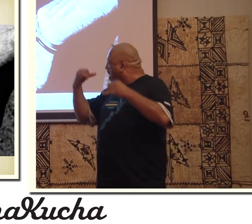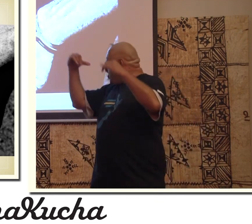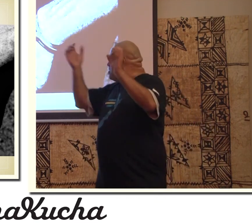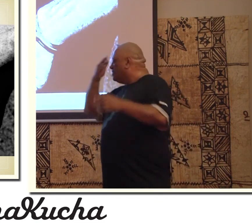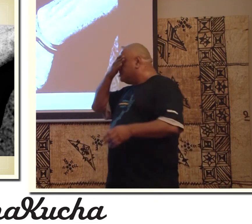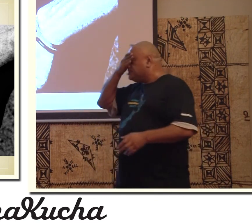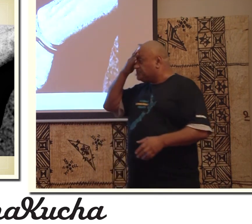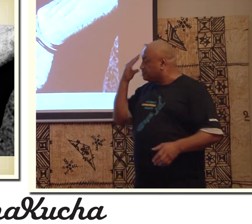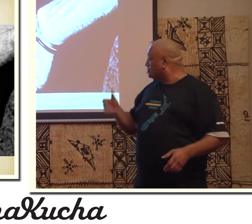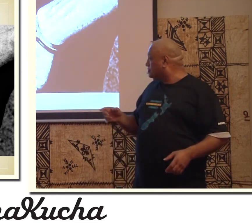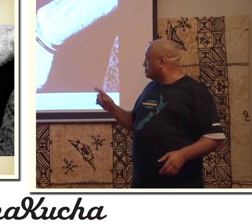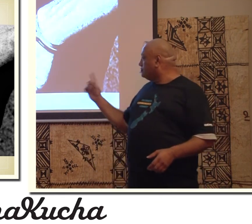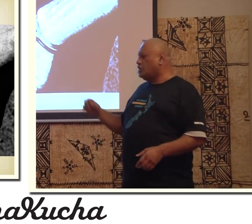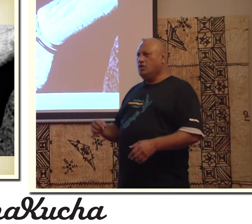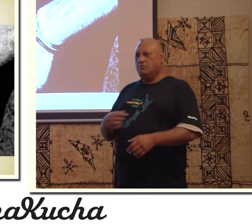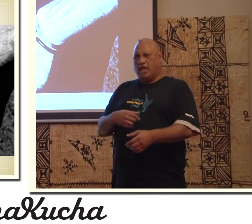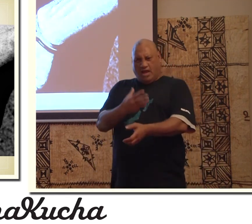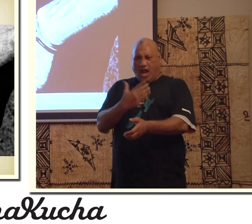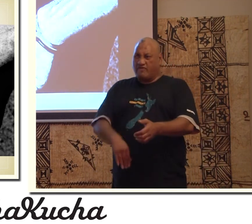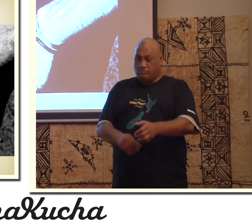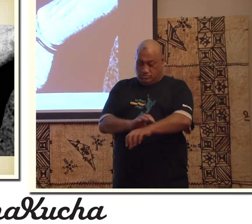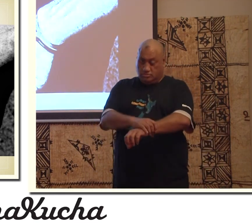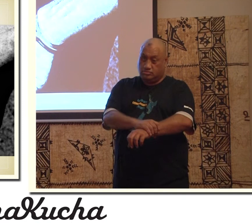So frustrating.